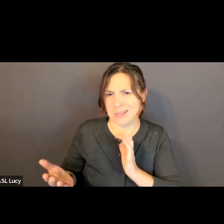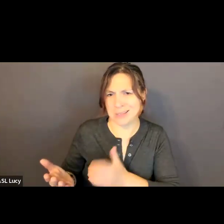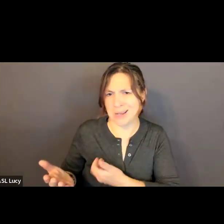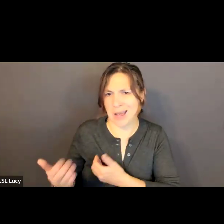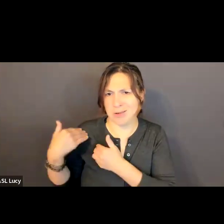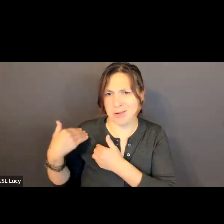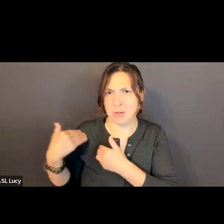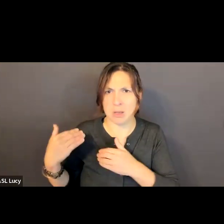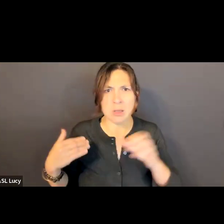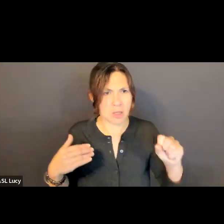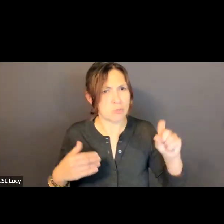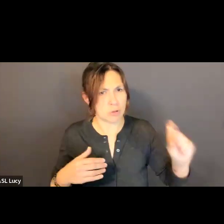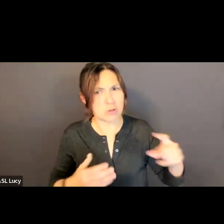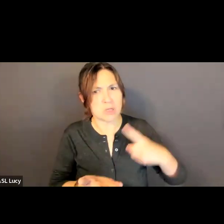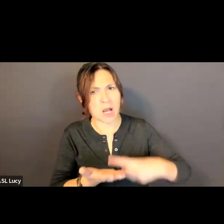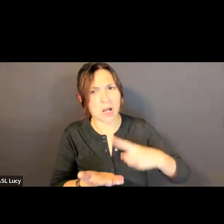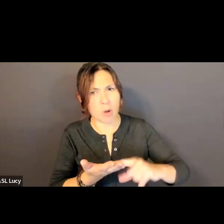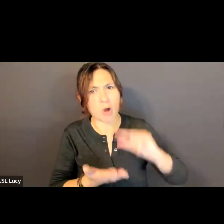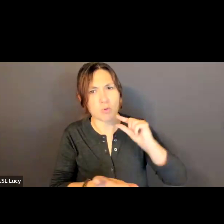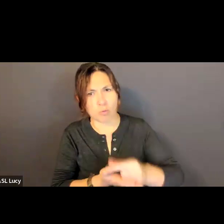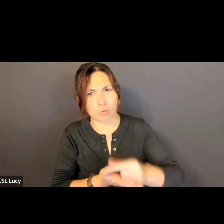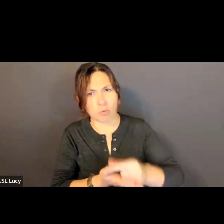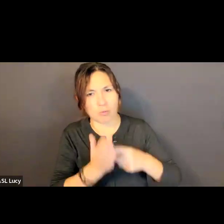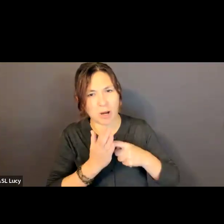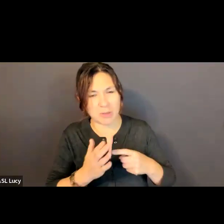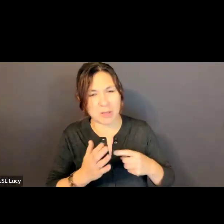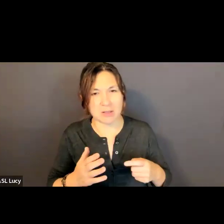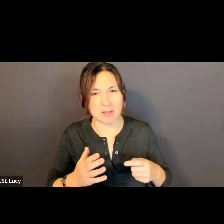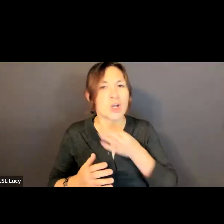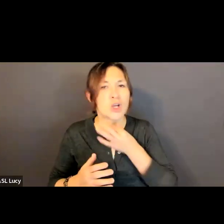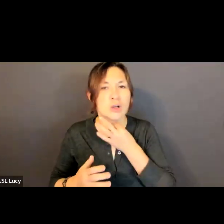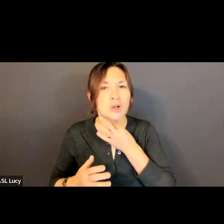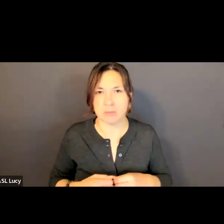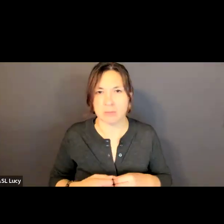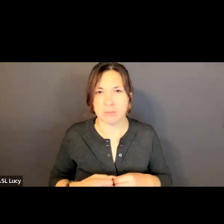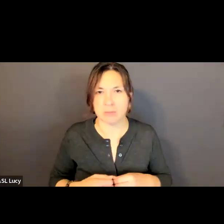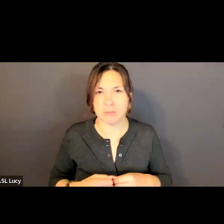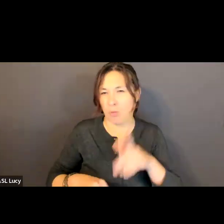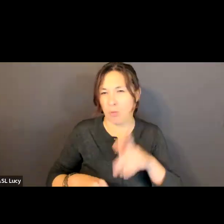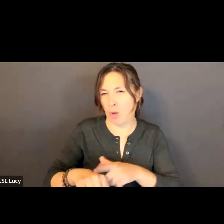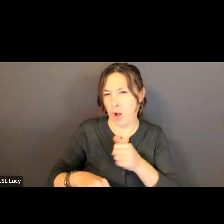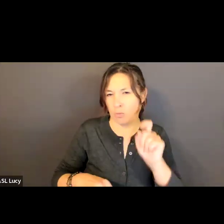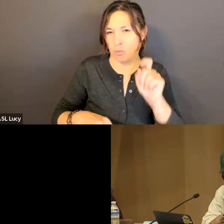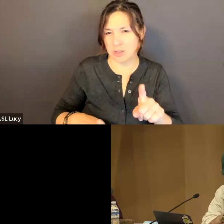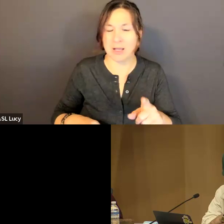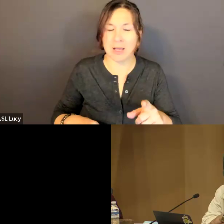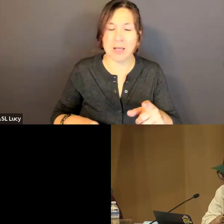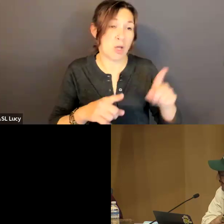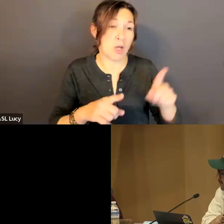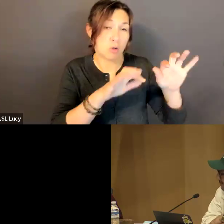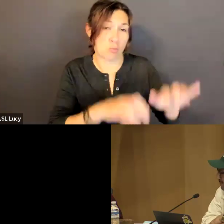requirements here. And so curious what we're doing. Is there a memo that can come to us? This is a very long question, but I'm tired.